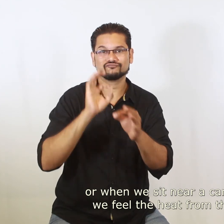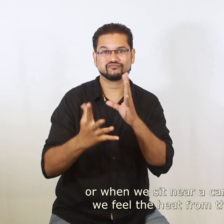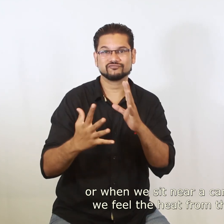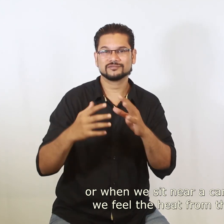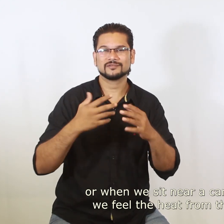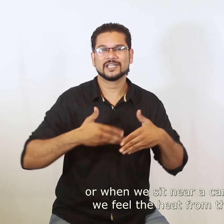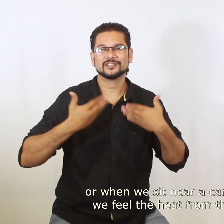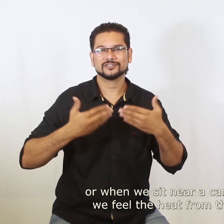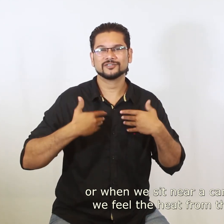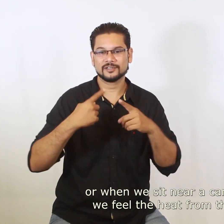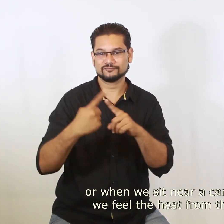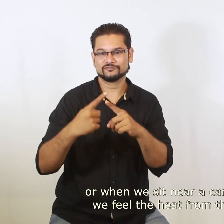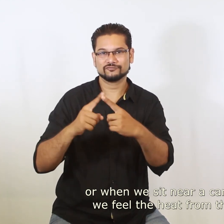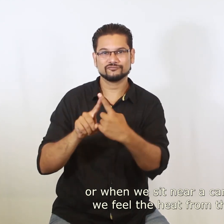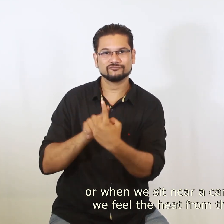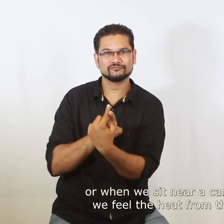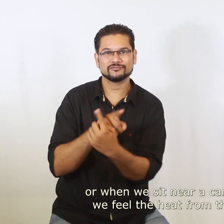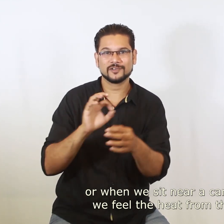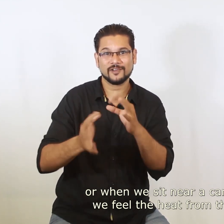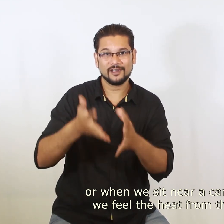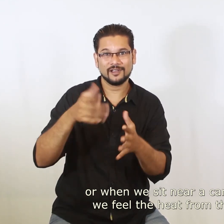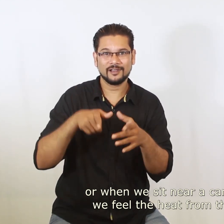campfire. We feel the heat from the fire.